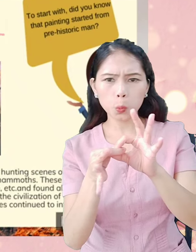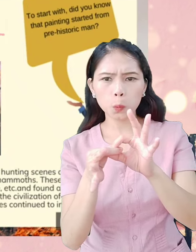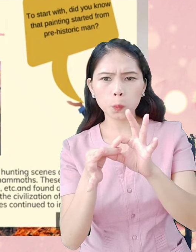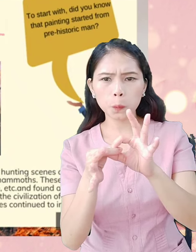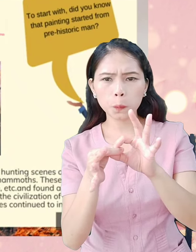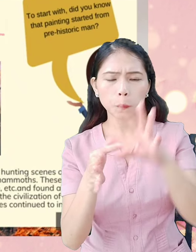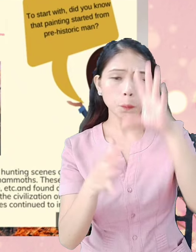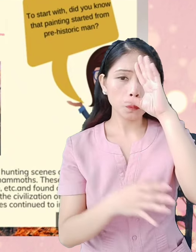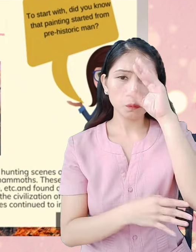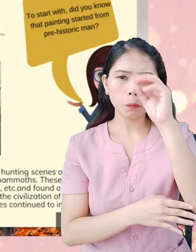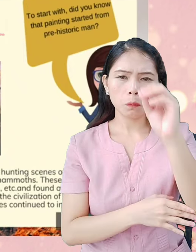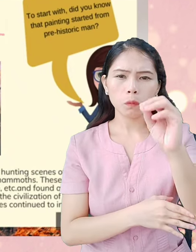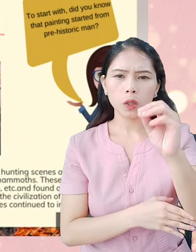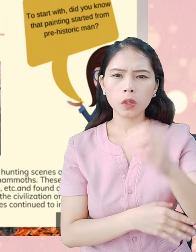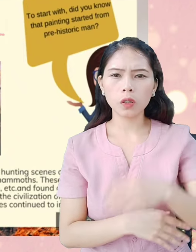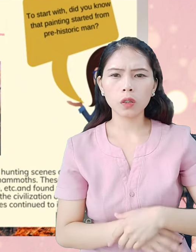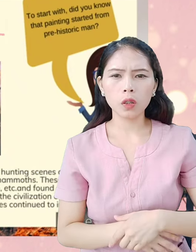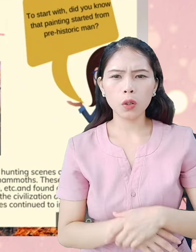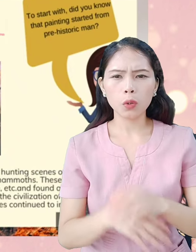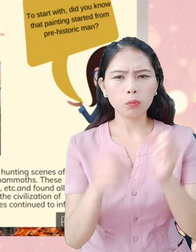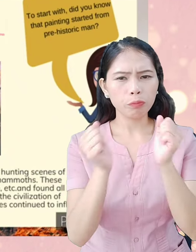various animals